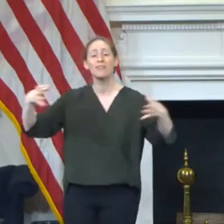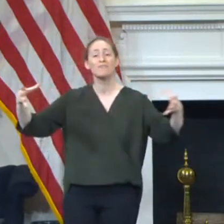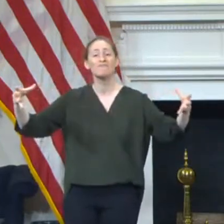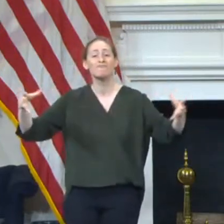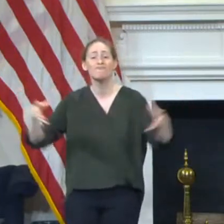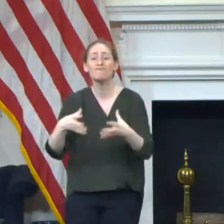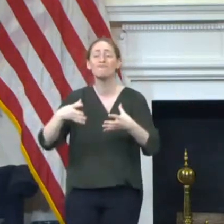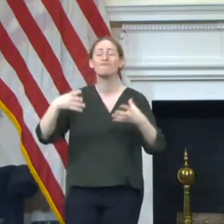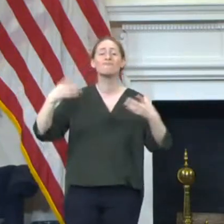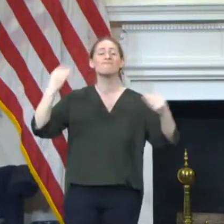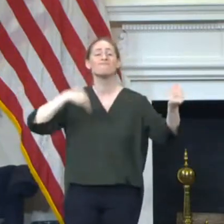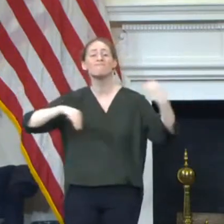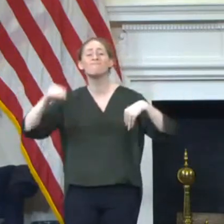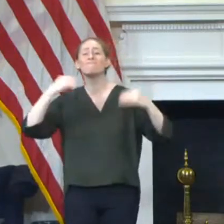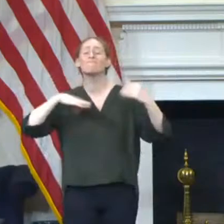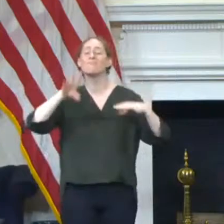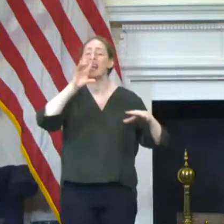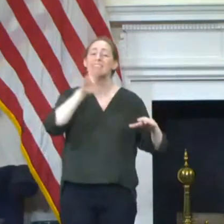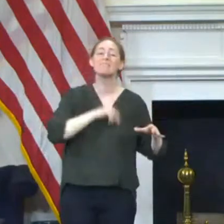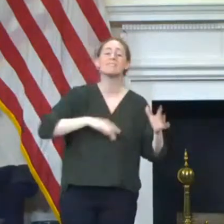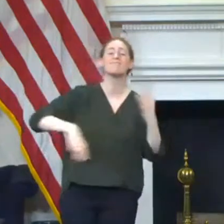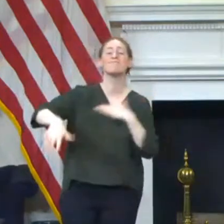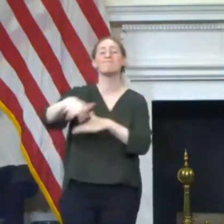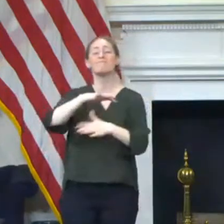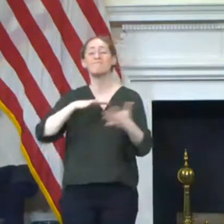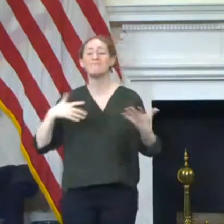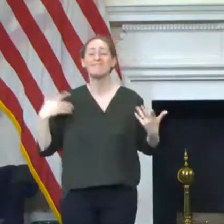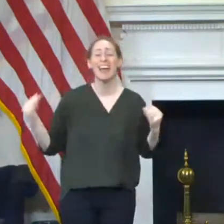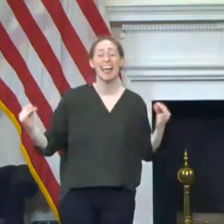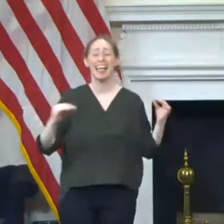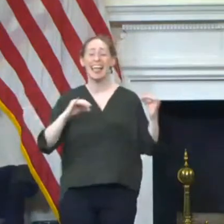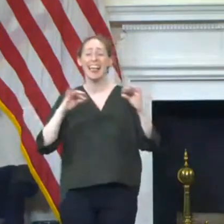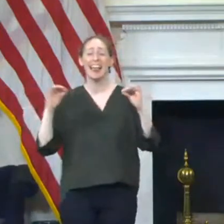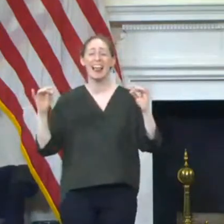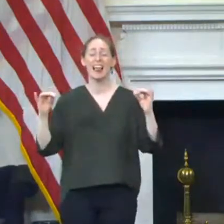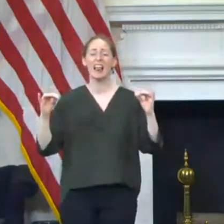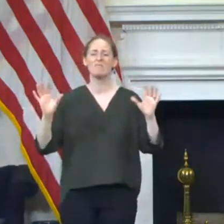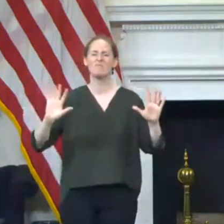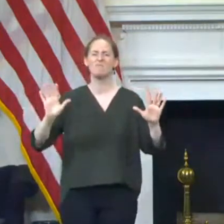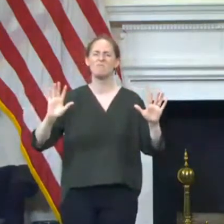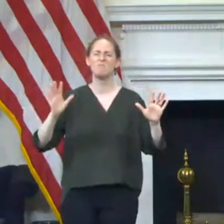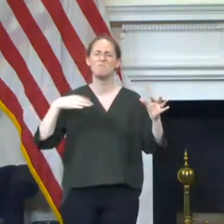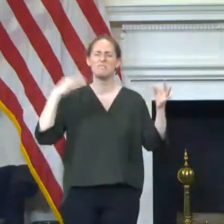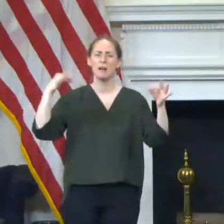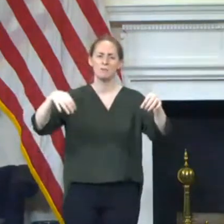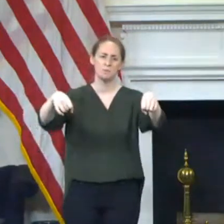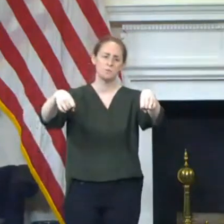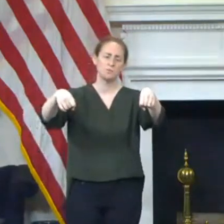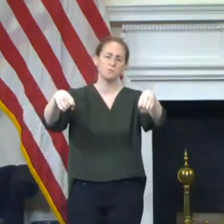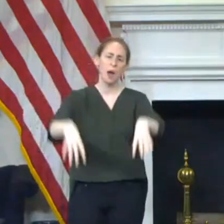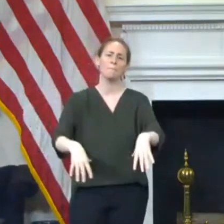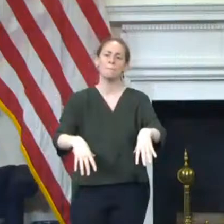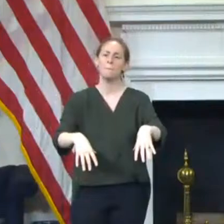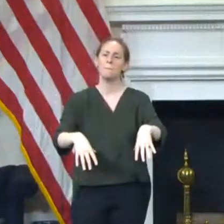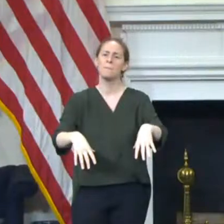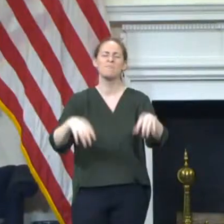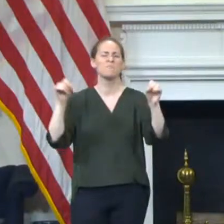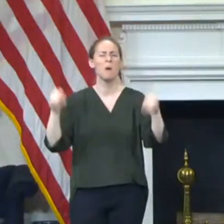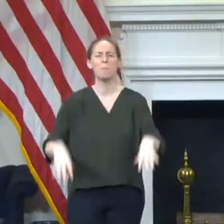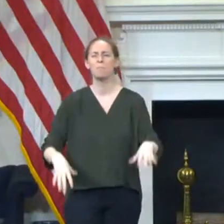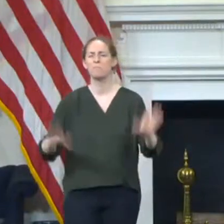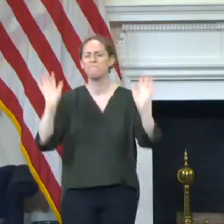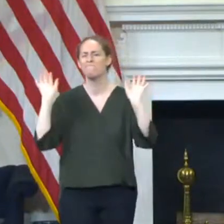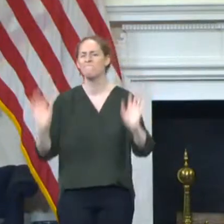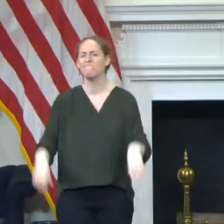for a nice Thanksgiving. And we made the determination to cancel all those plans. Everybody, you know, is going to